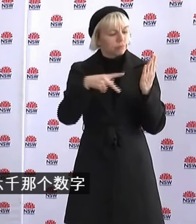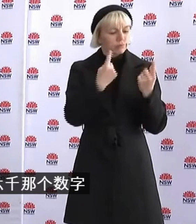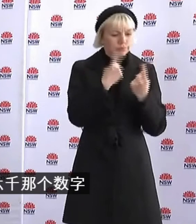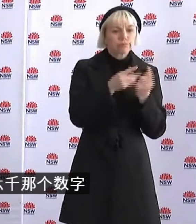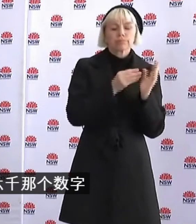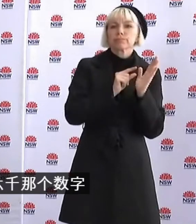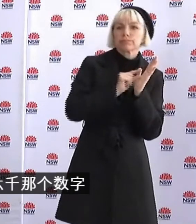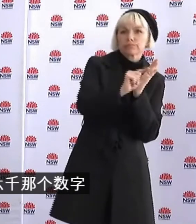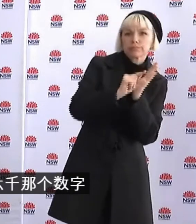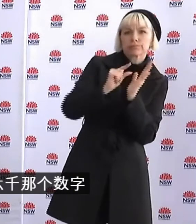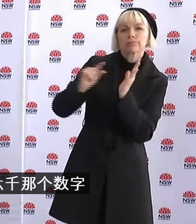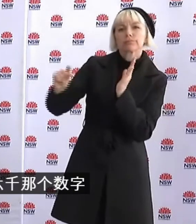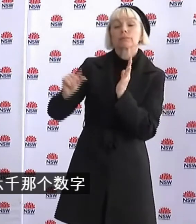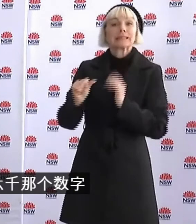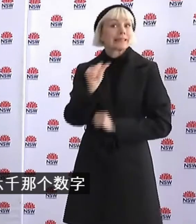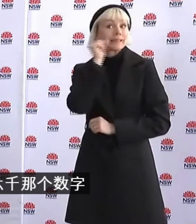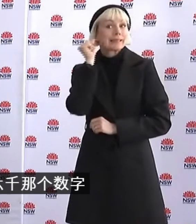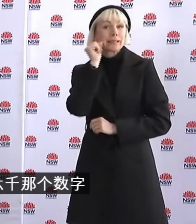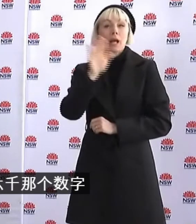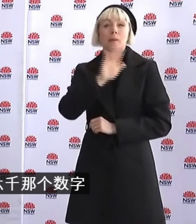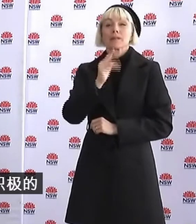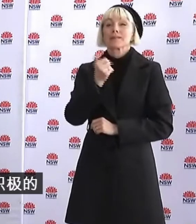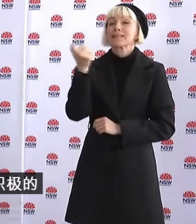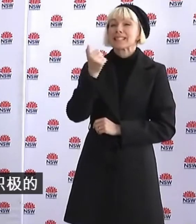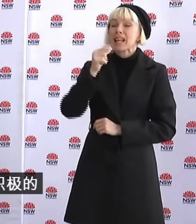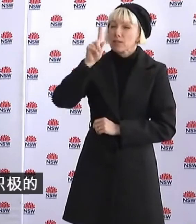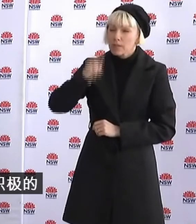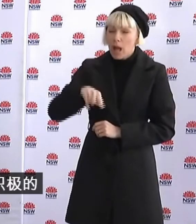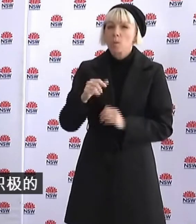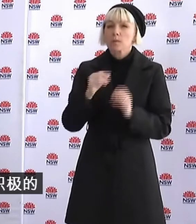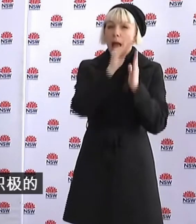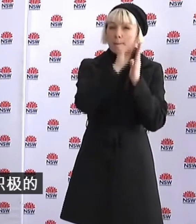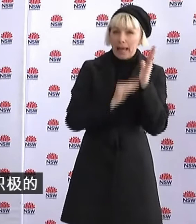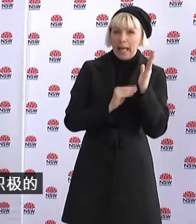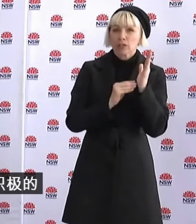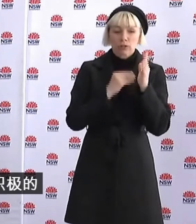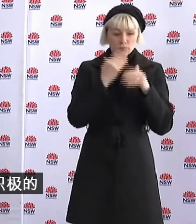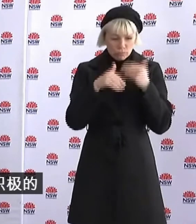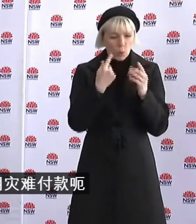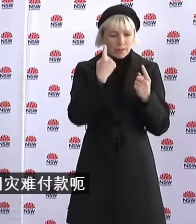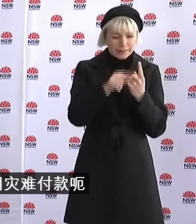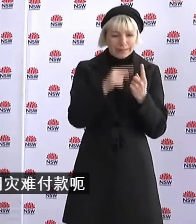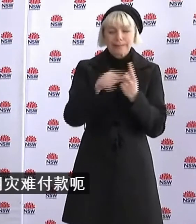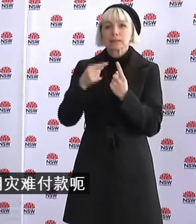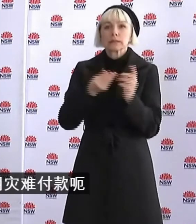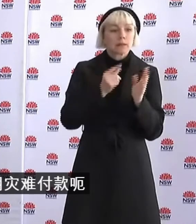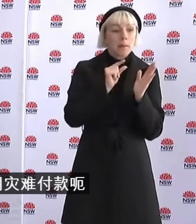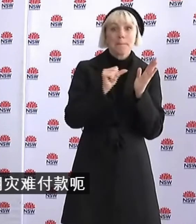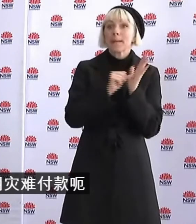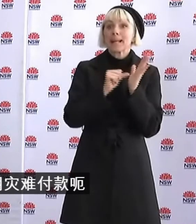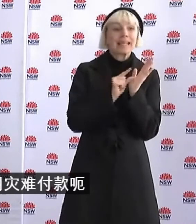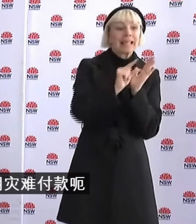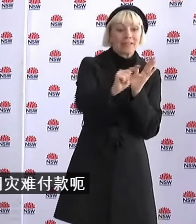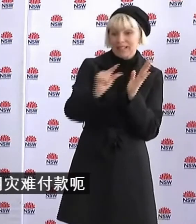in excess of, I think yesterday was around 16,000, that number might be higher today, applications is positive. But also, please know,